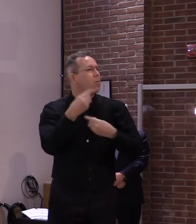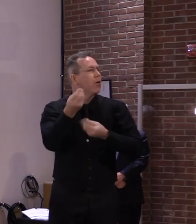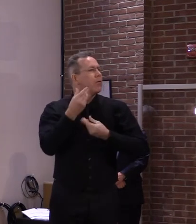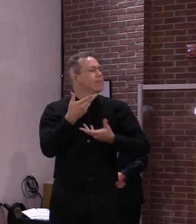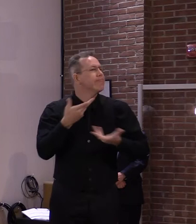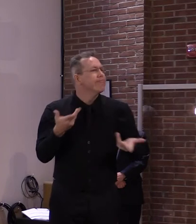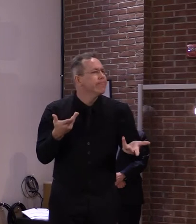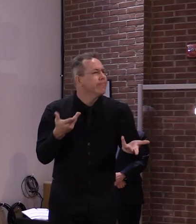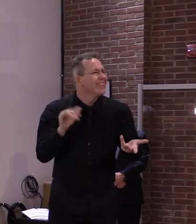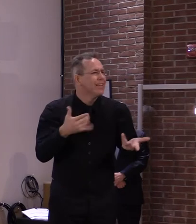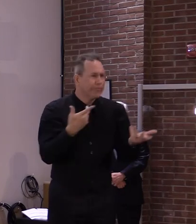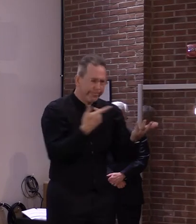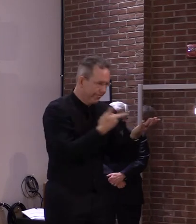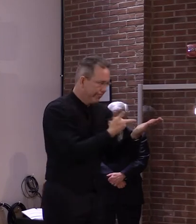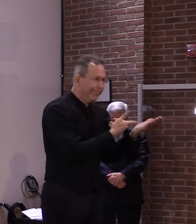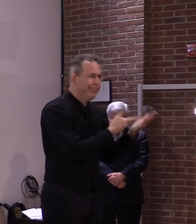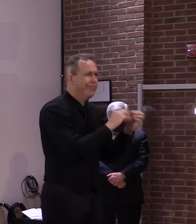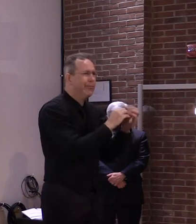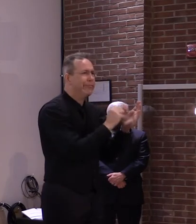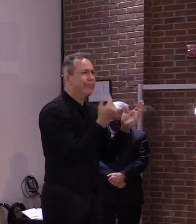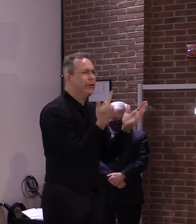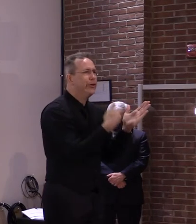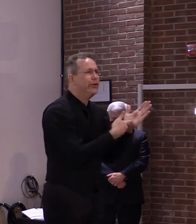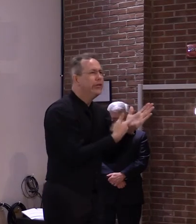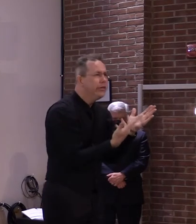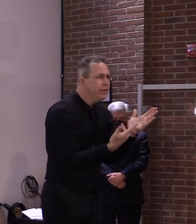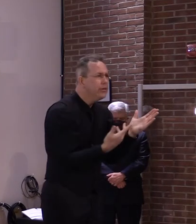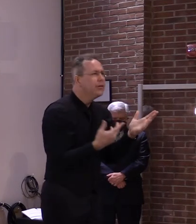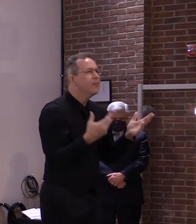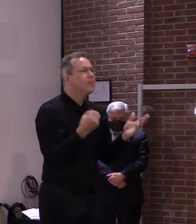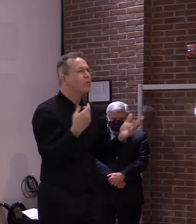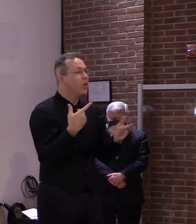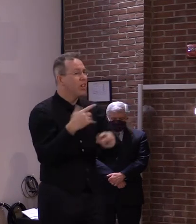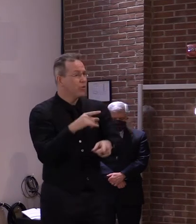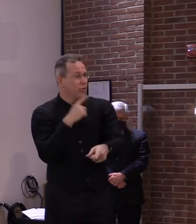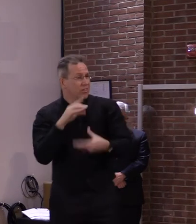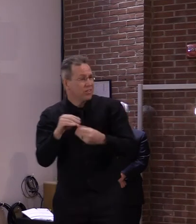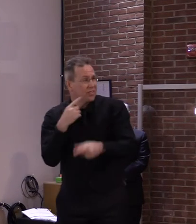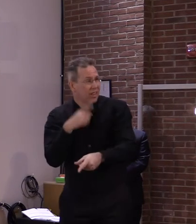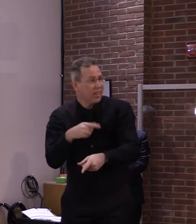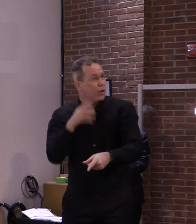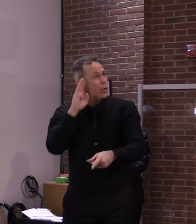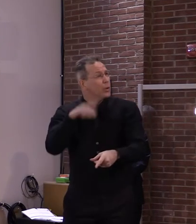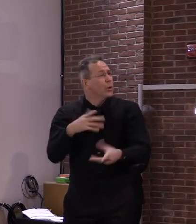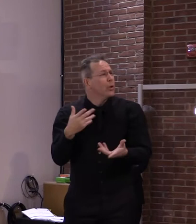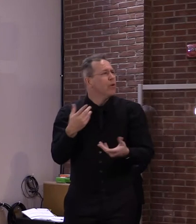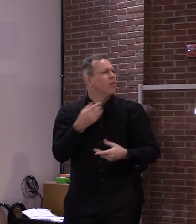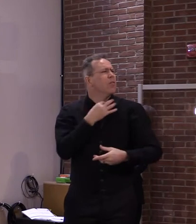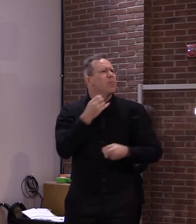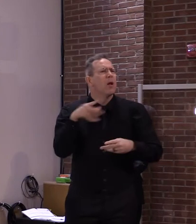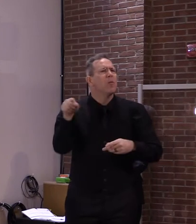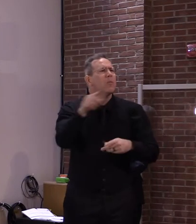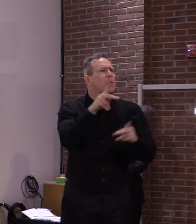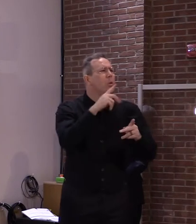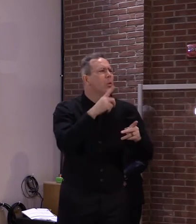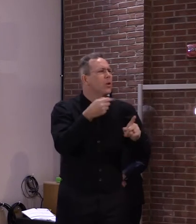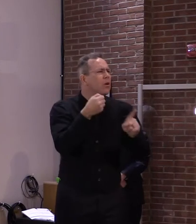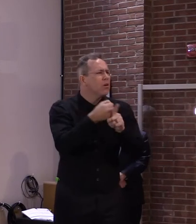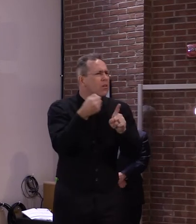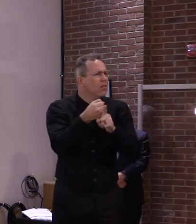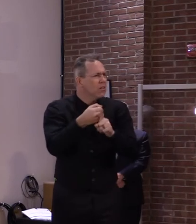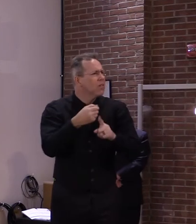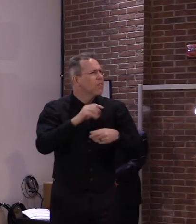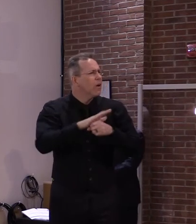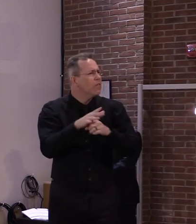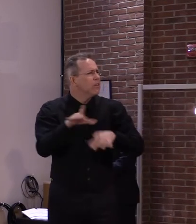but we know as your question is implying that there's a small subset of patients who three to four